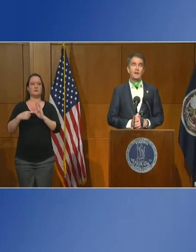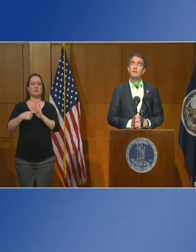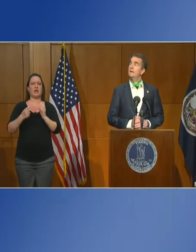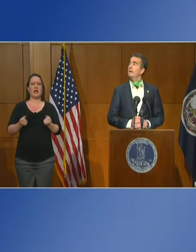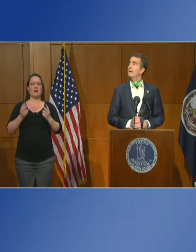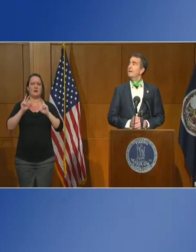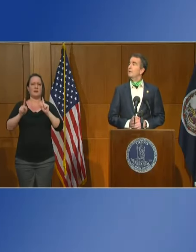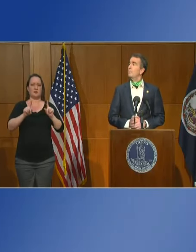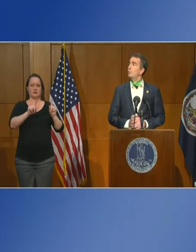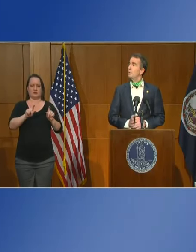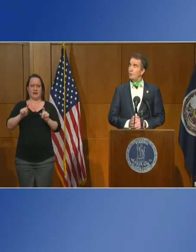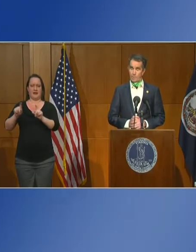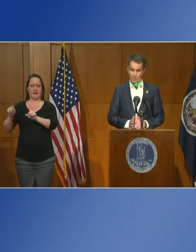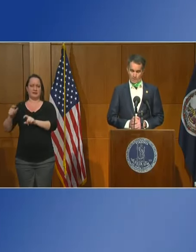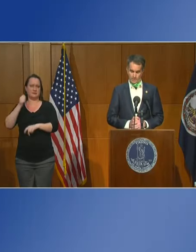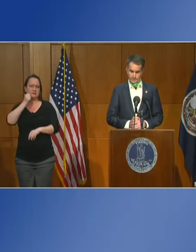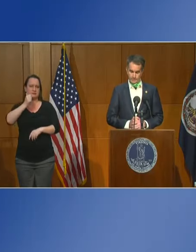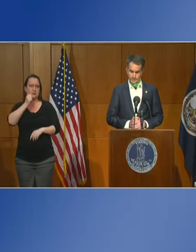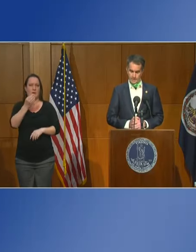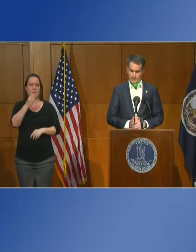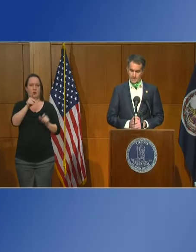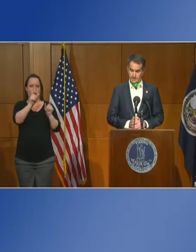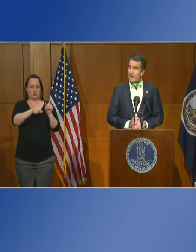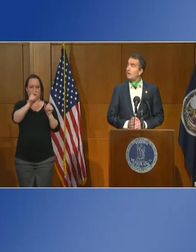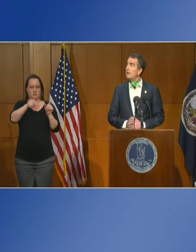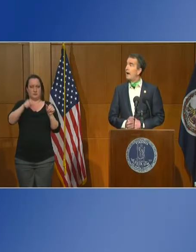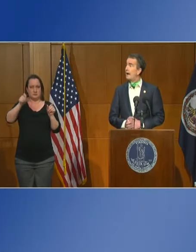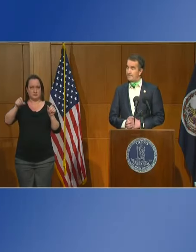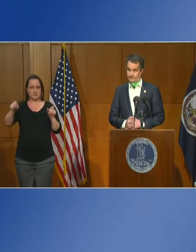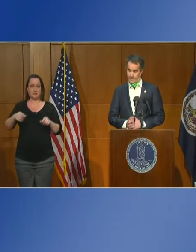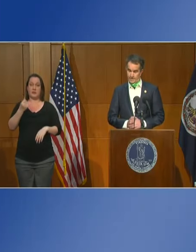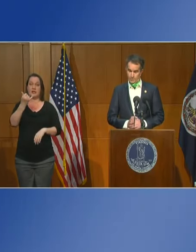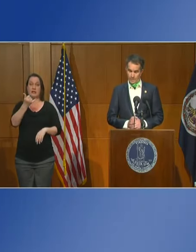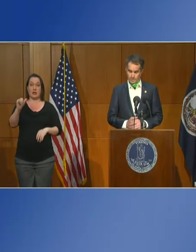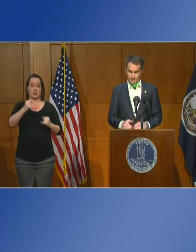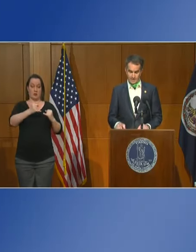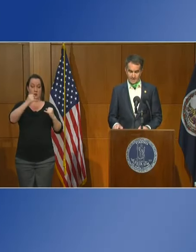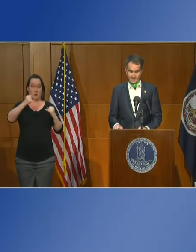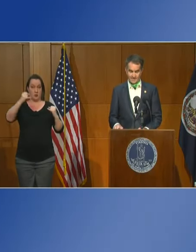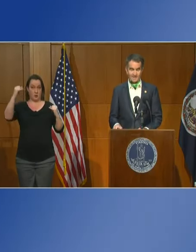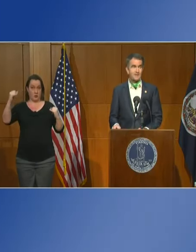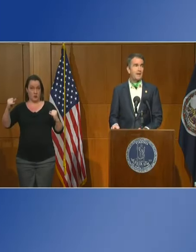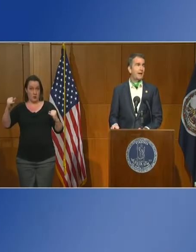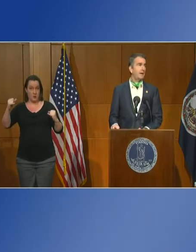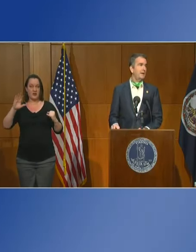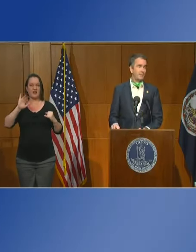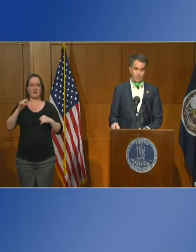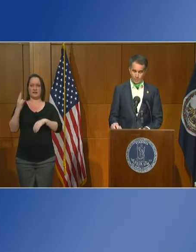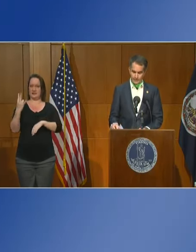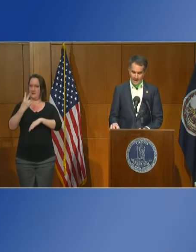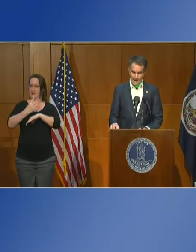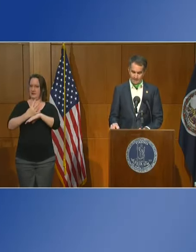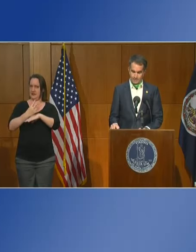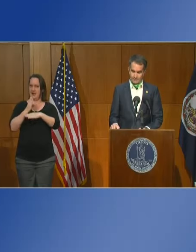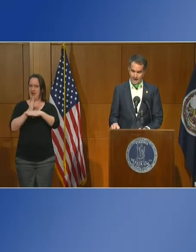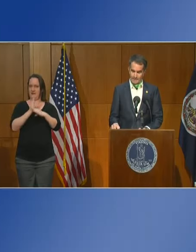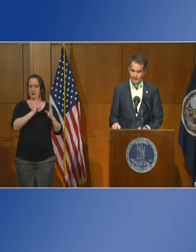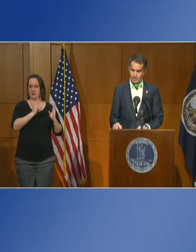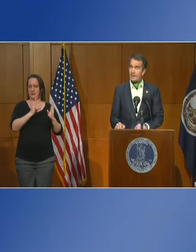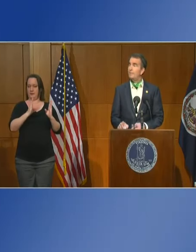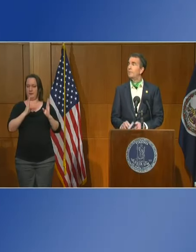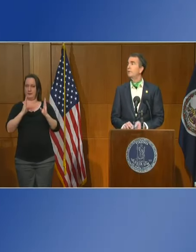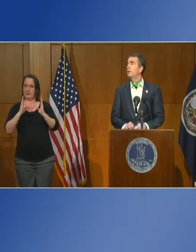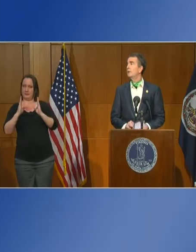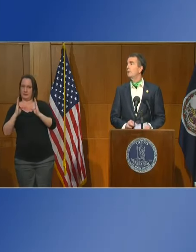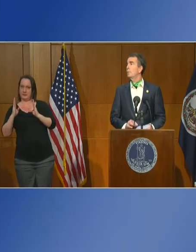each day in the blue bars. The yellow line represents a 7-day moving average of how